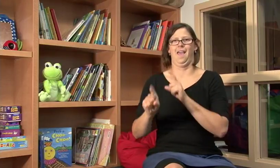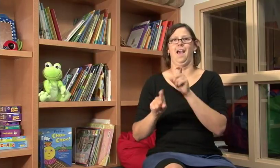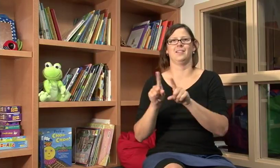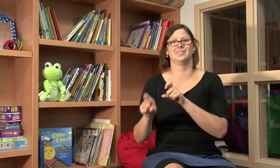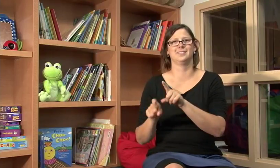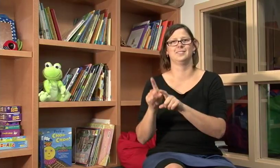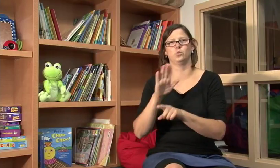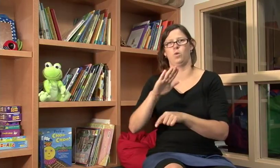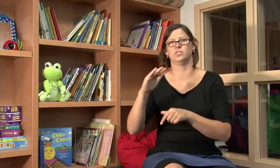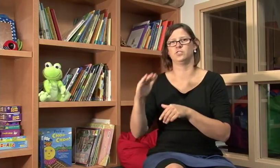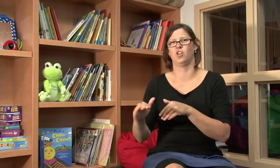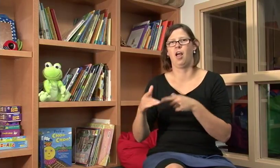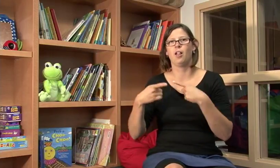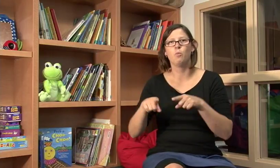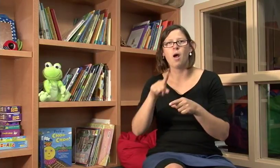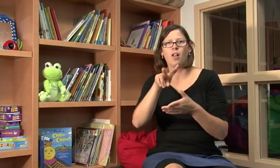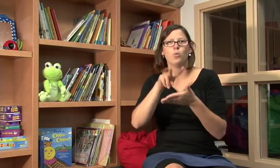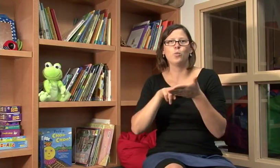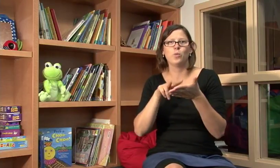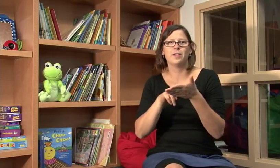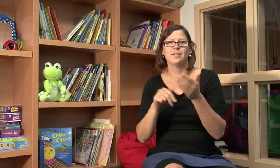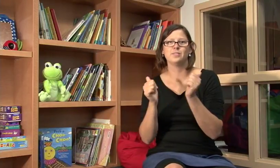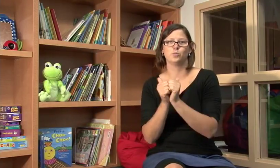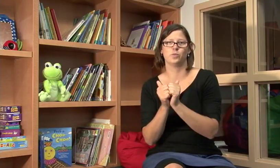examples of the types of questions you can ask your child while you're reading.